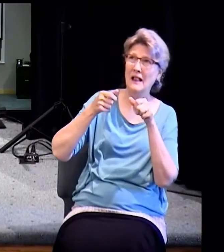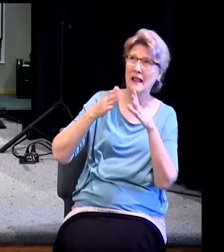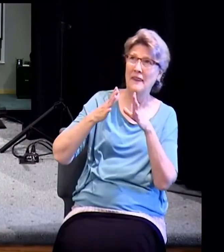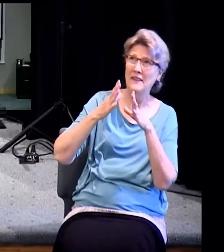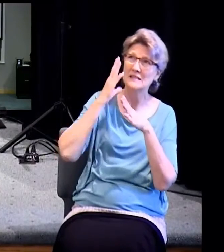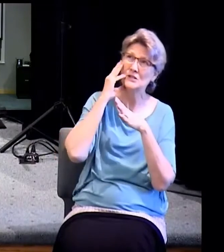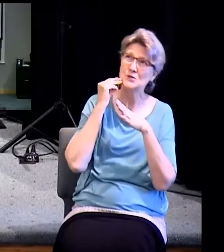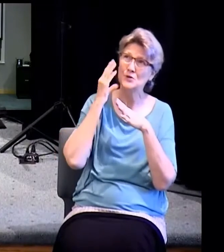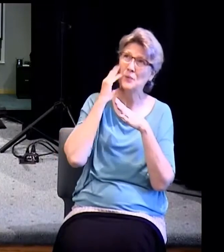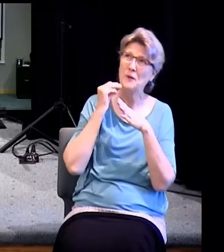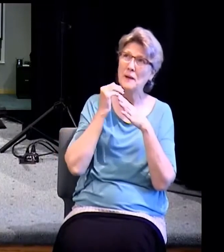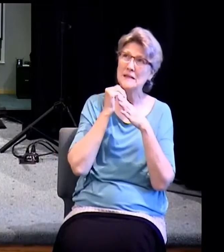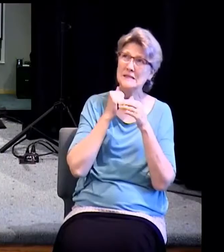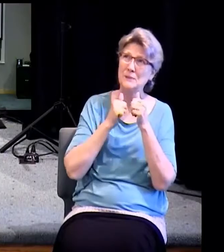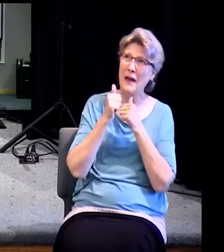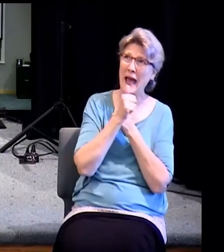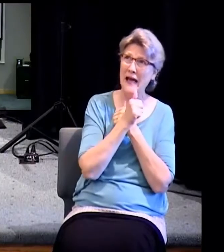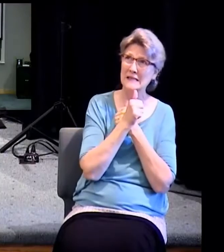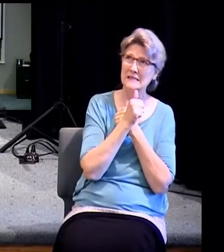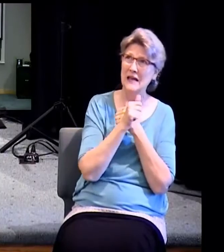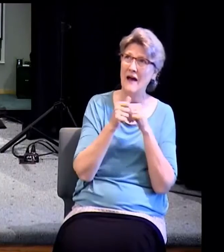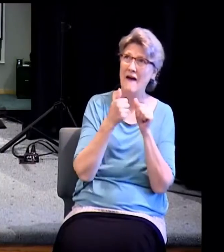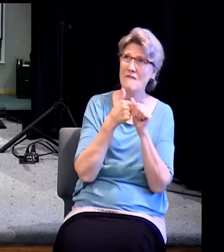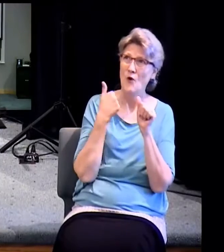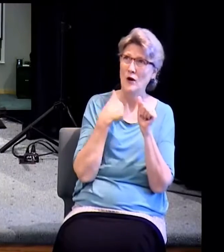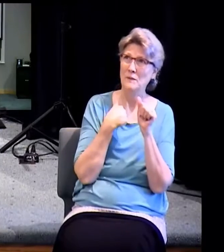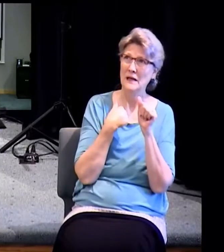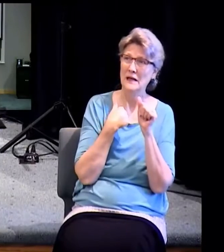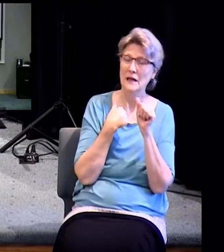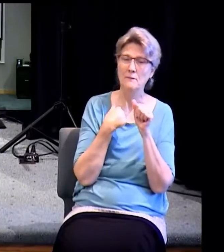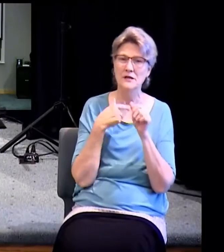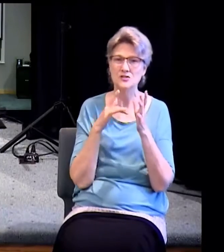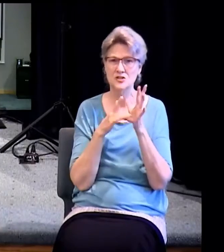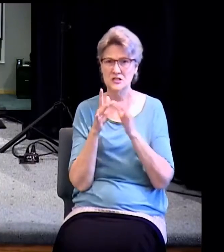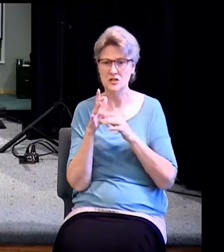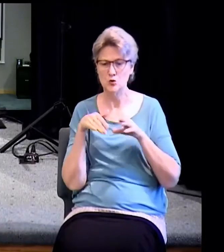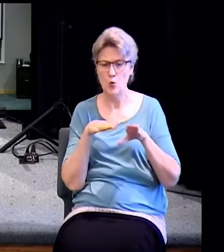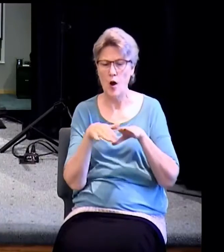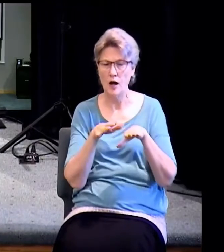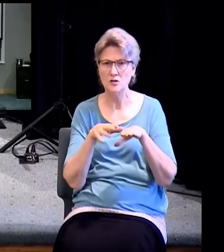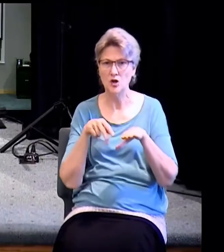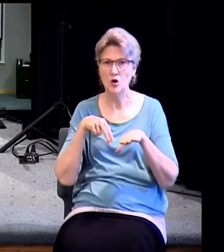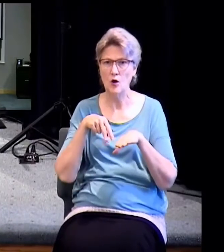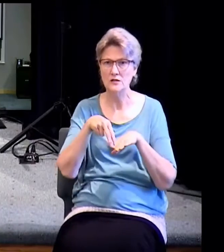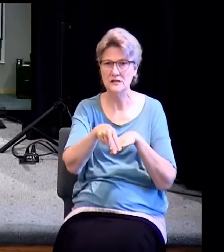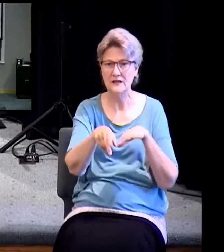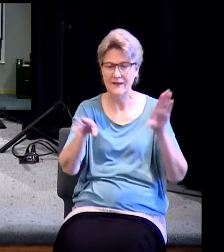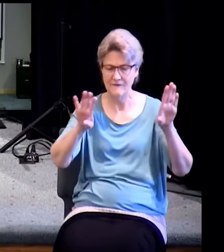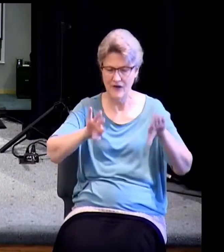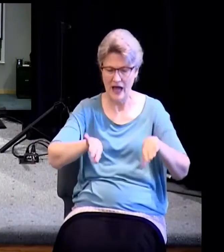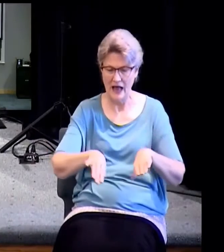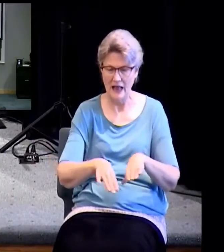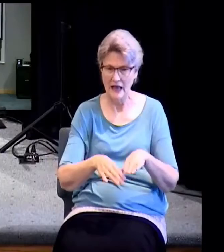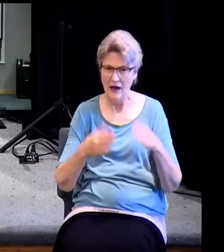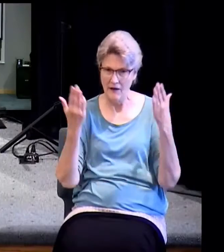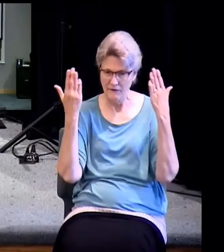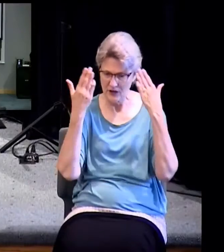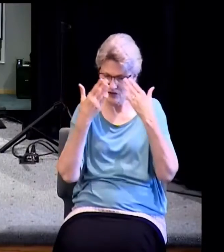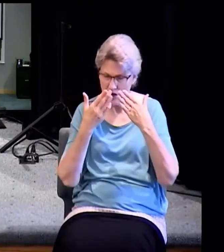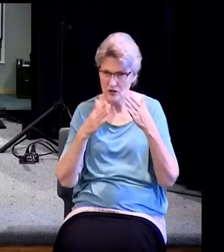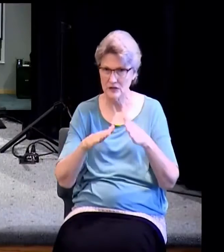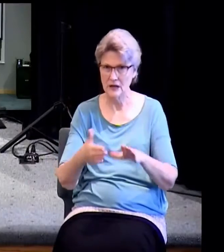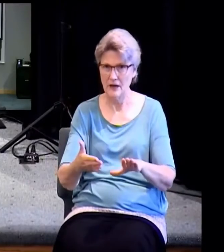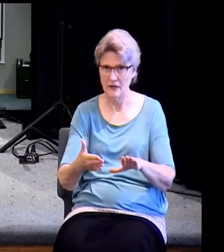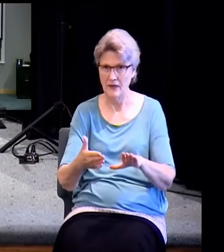this cup pass from me." He walked across the Valley of the Shadow of Death, and He walked back in to the Eastern Gate, which